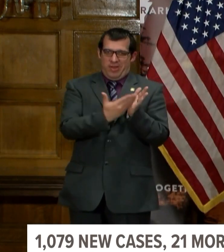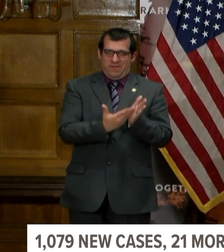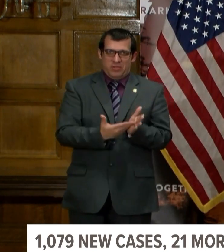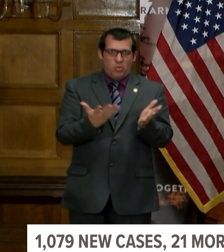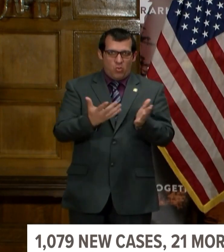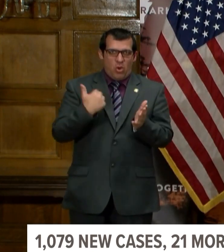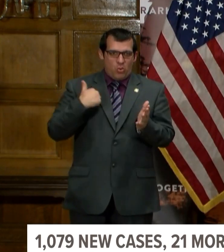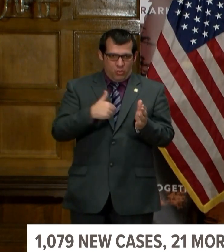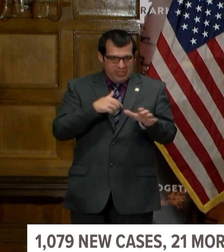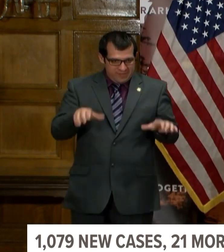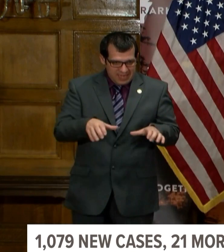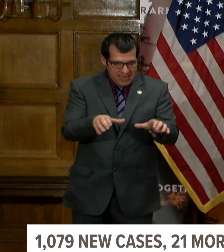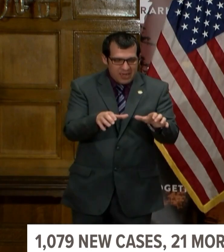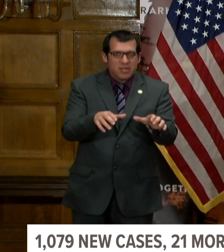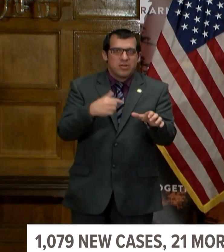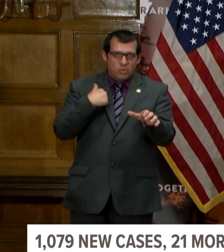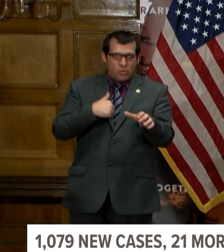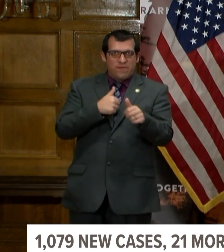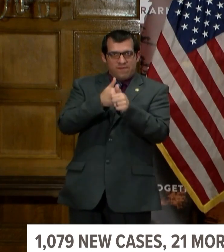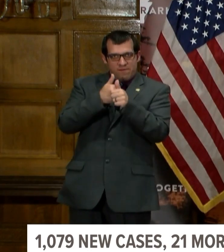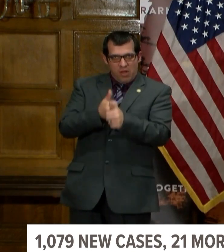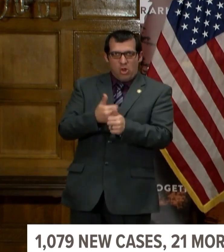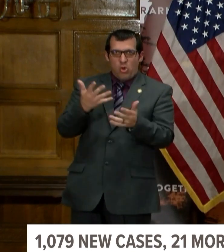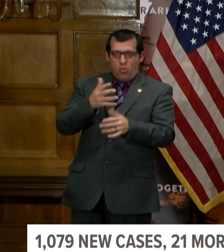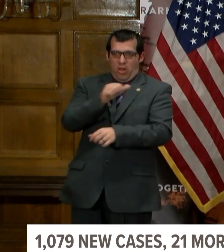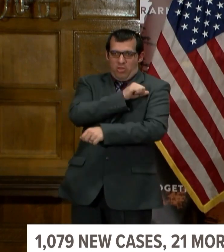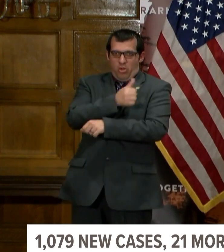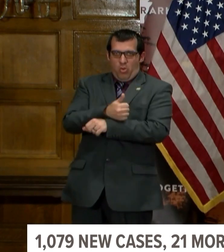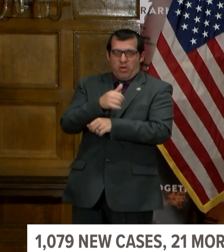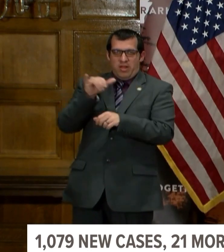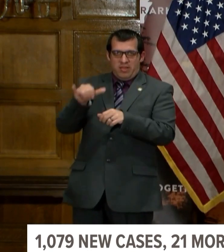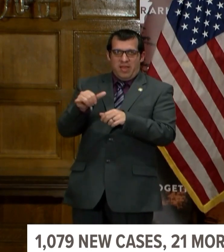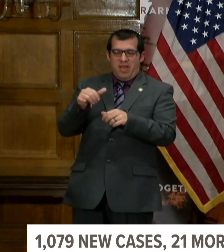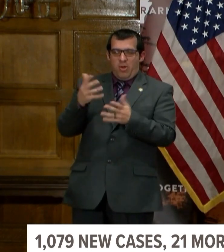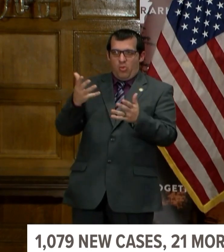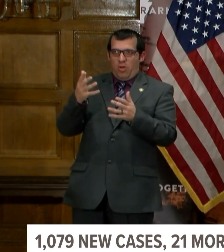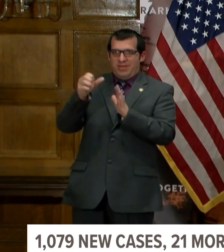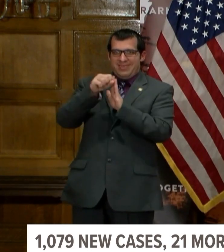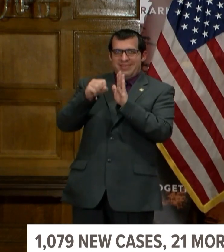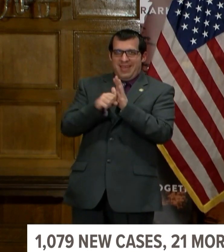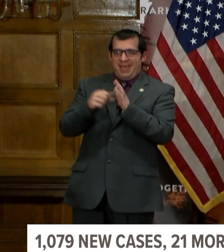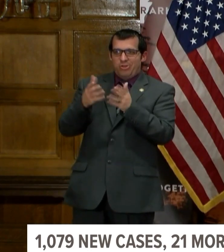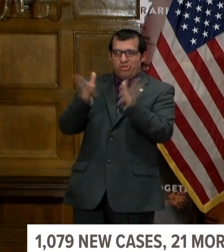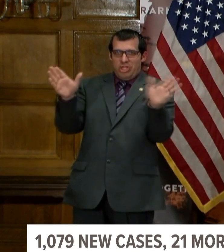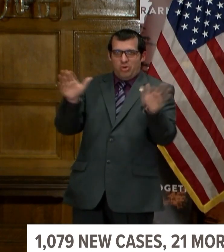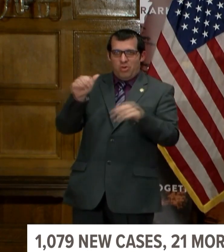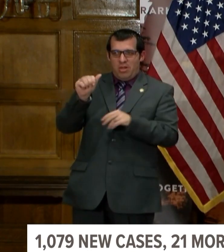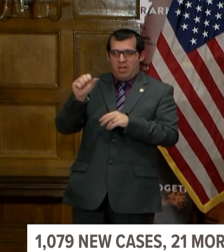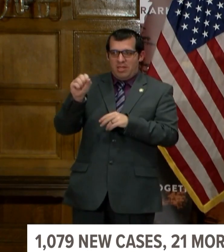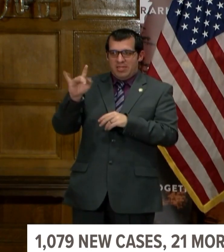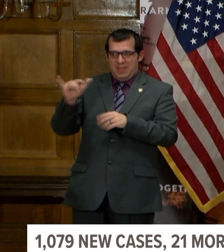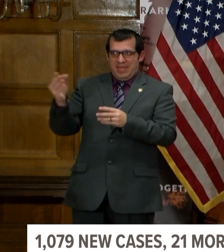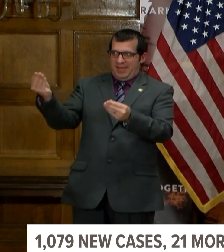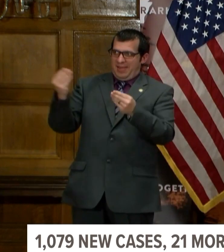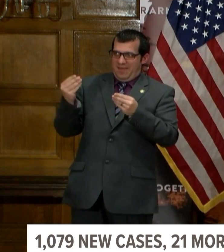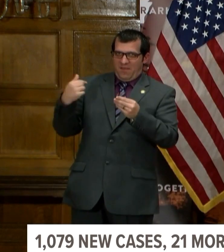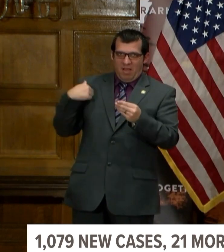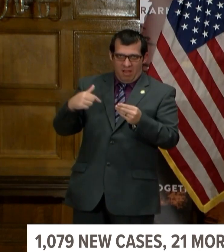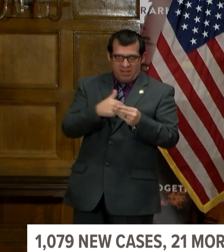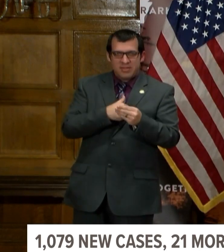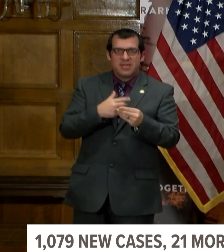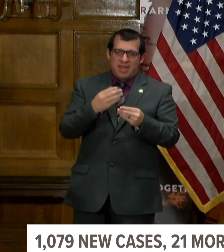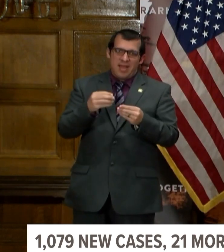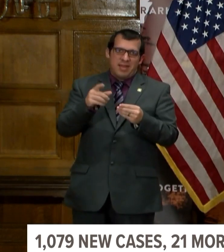action we've taken is pursuant to the authority that the General Assembly has given to us, and that is necessary in